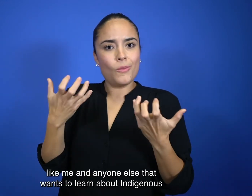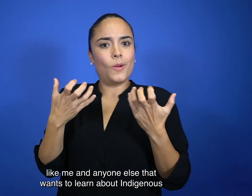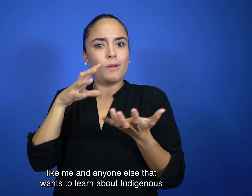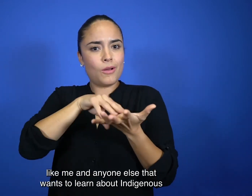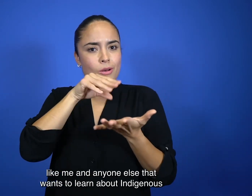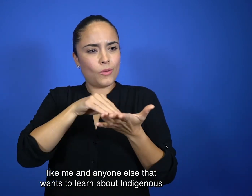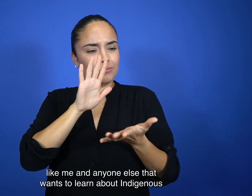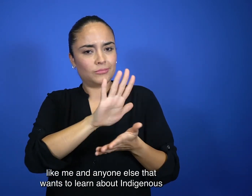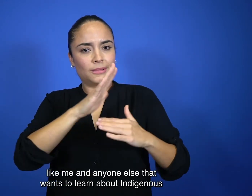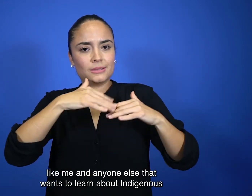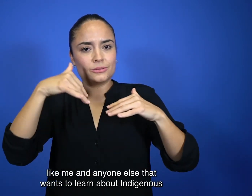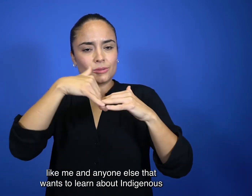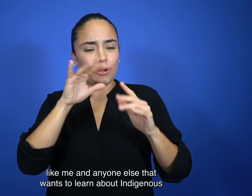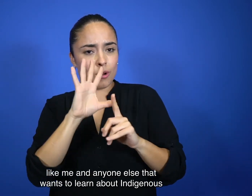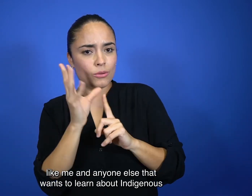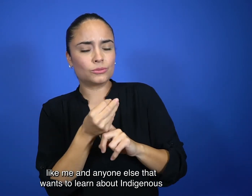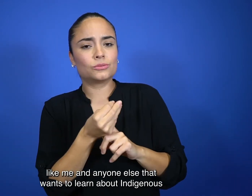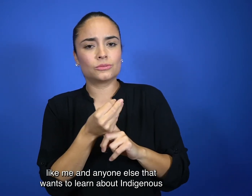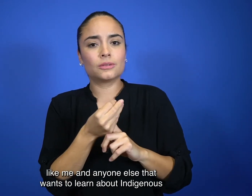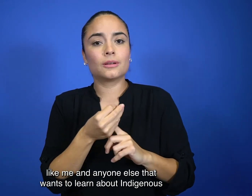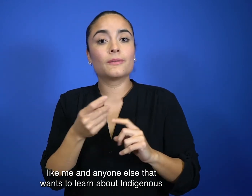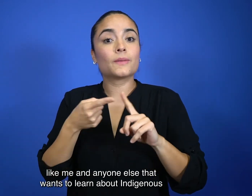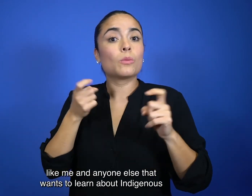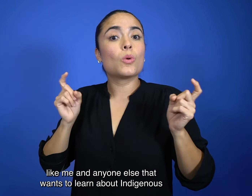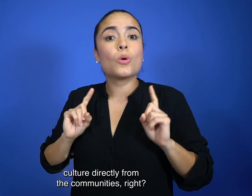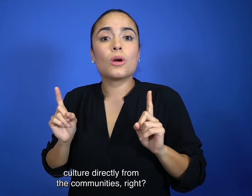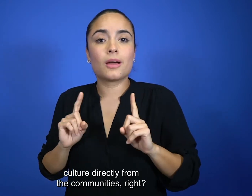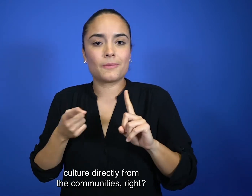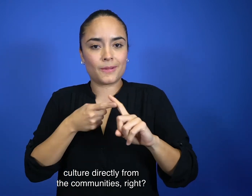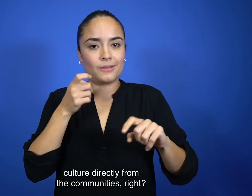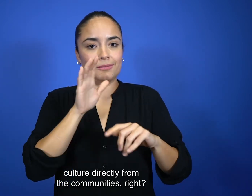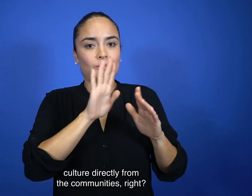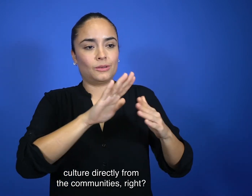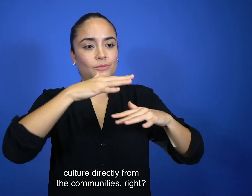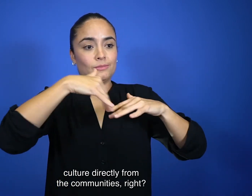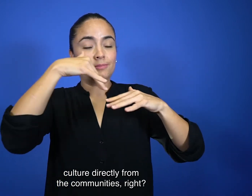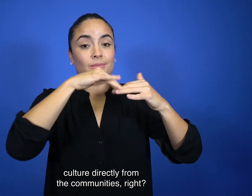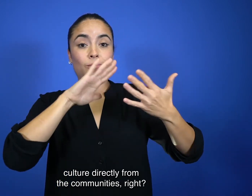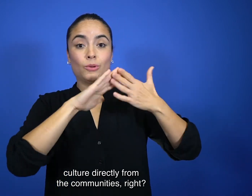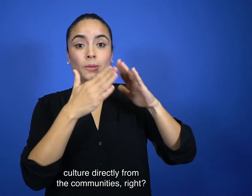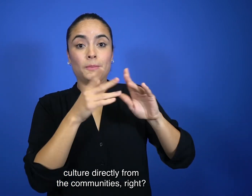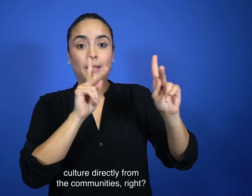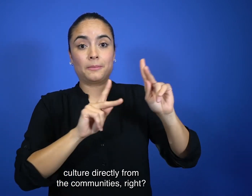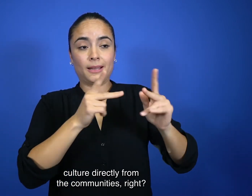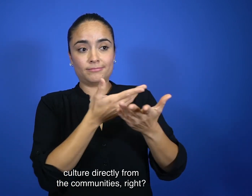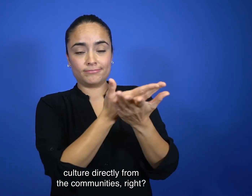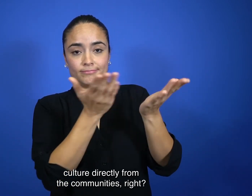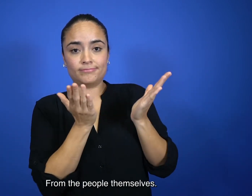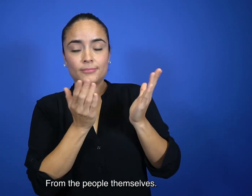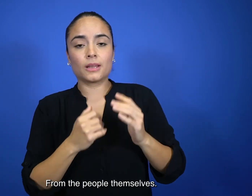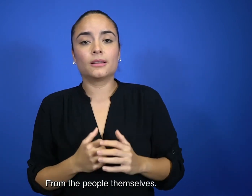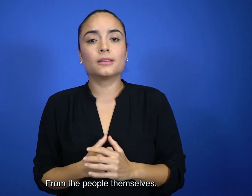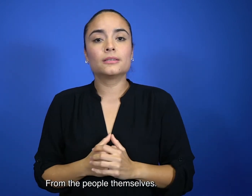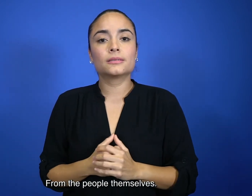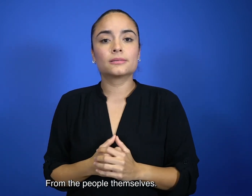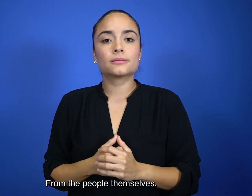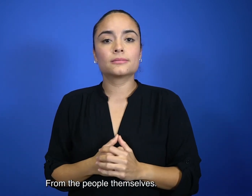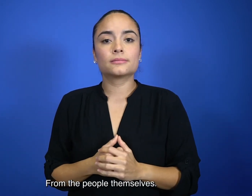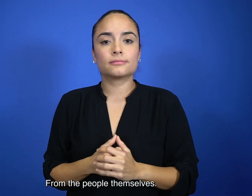me and anyone else that wants to learn about Indigenous culture directly from the communities, right? From the people